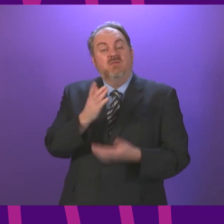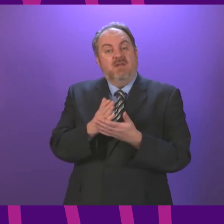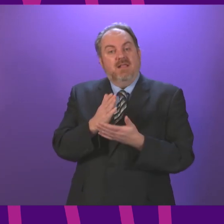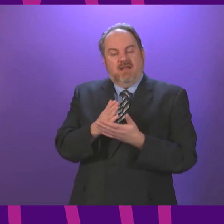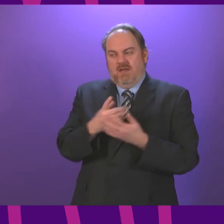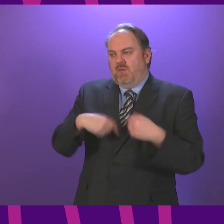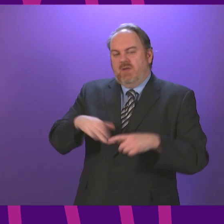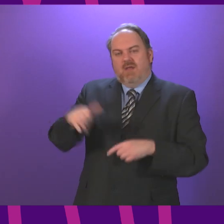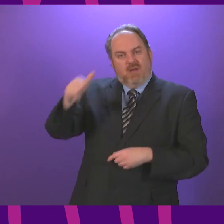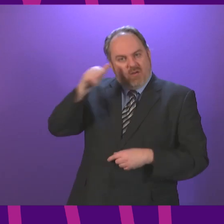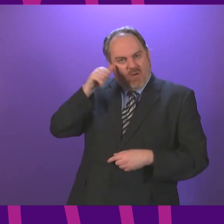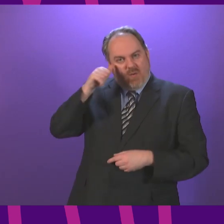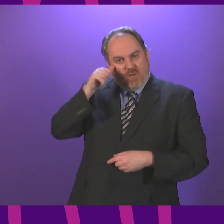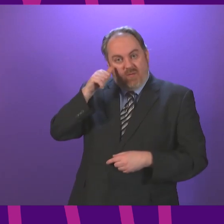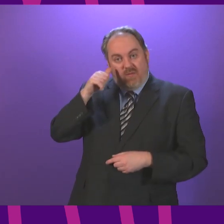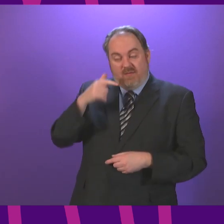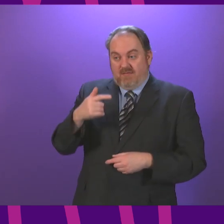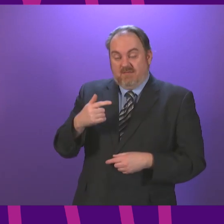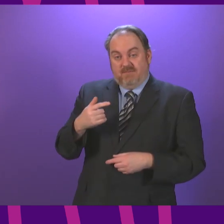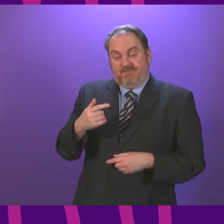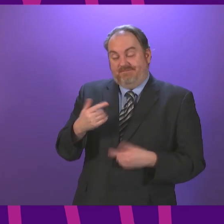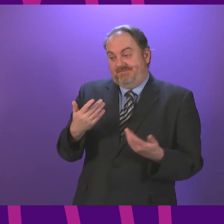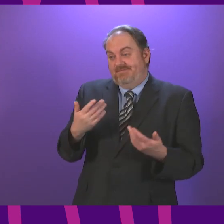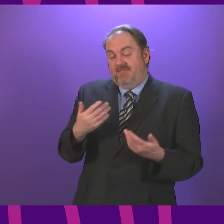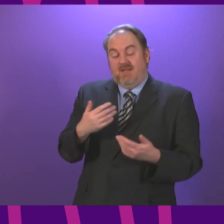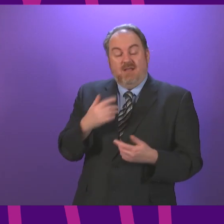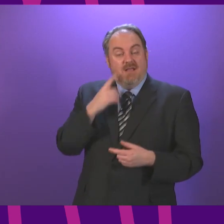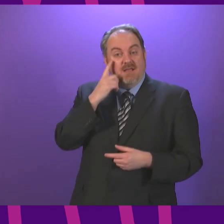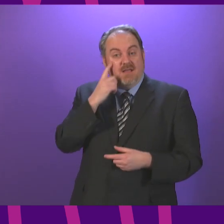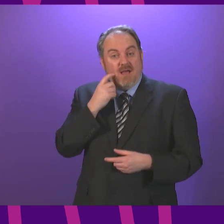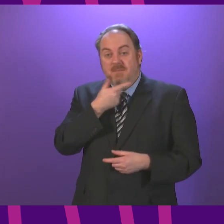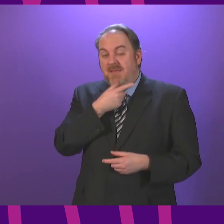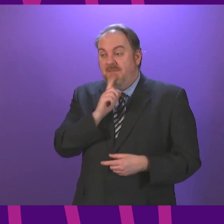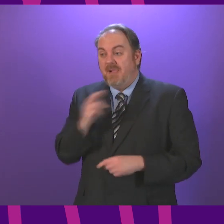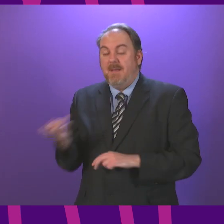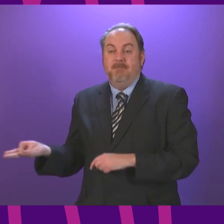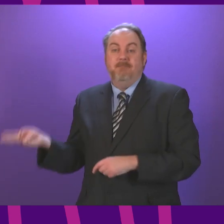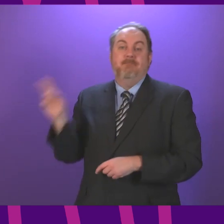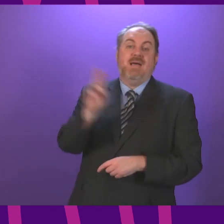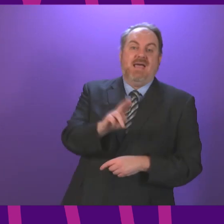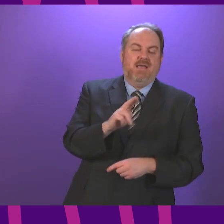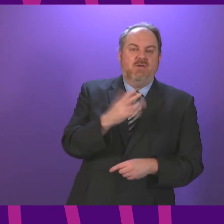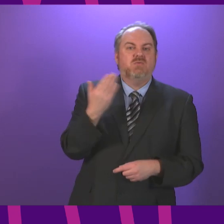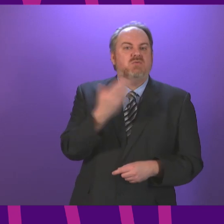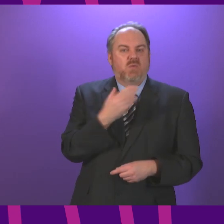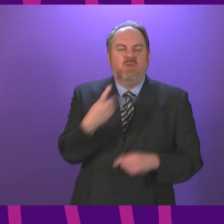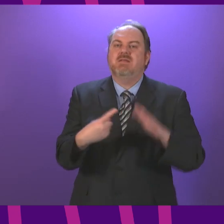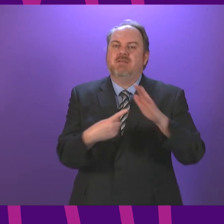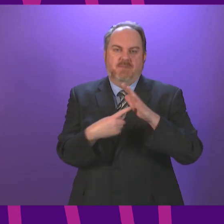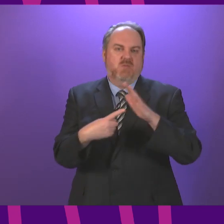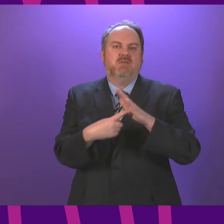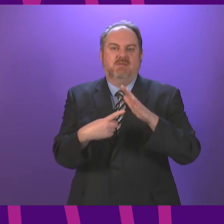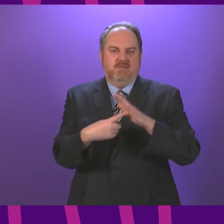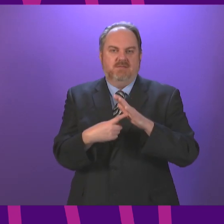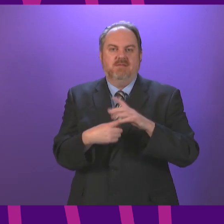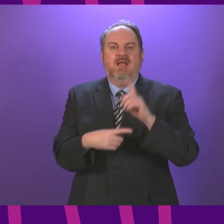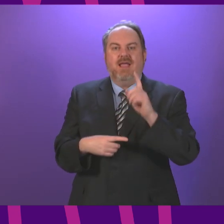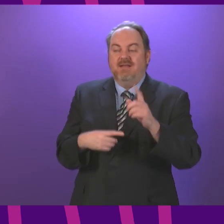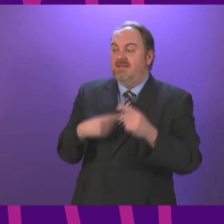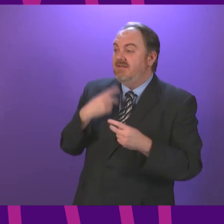no doubt that next to getting young people back to school, getting families the ability to visit older